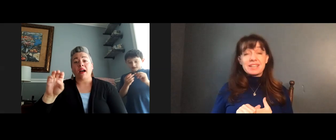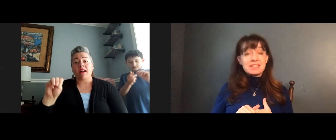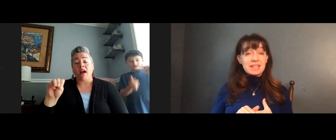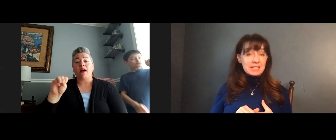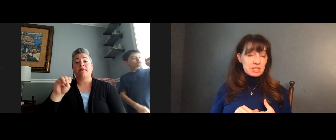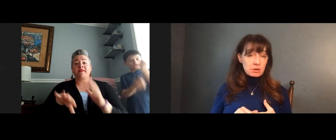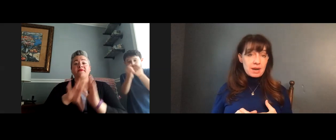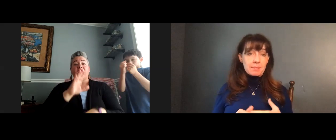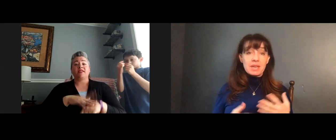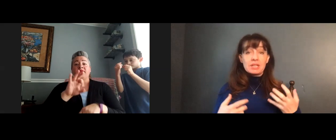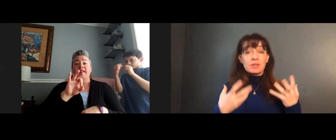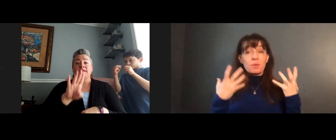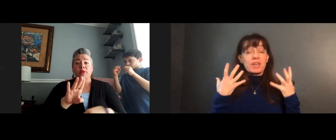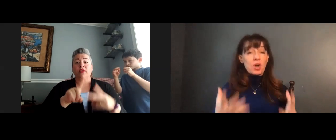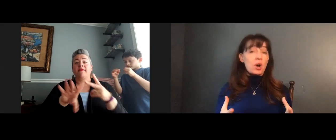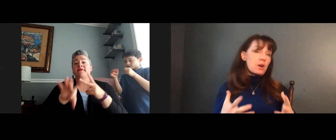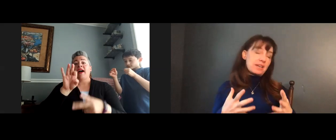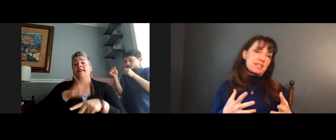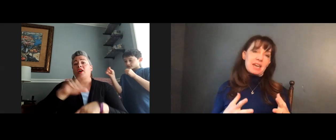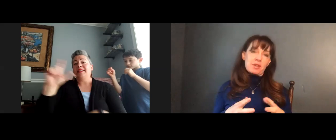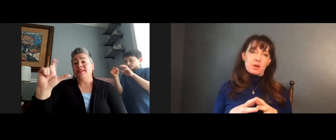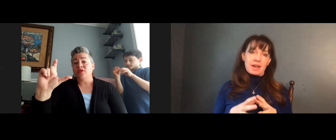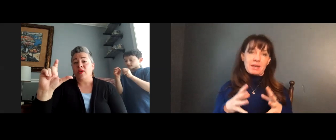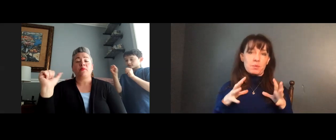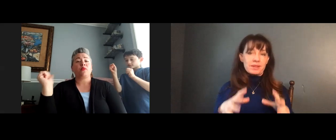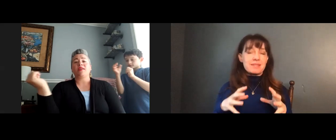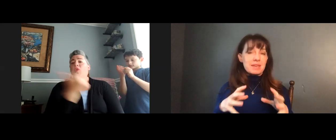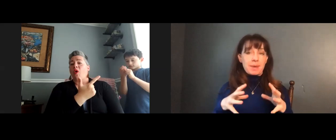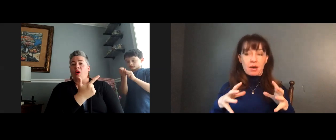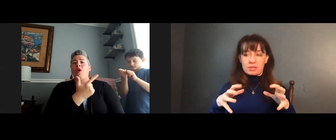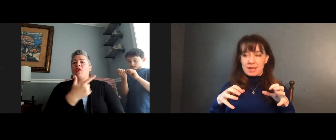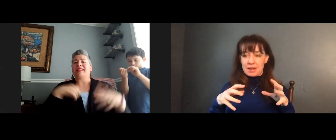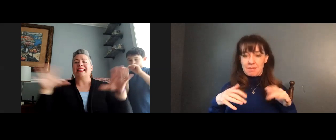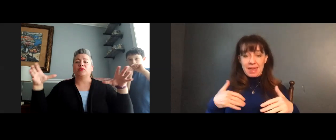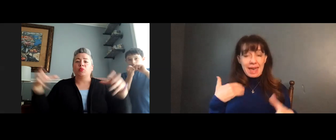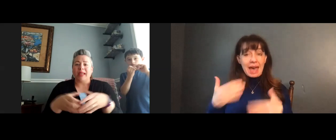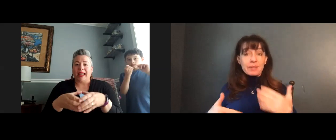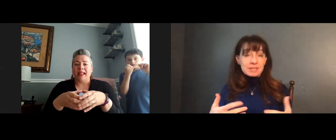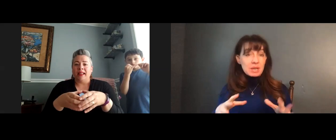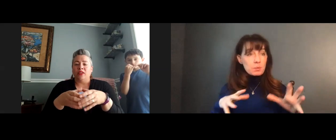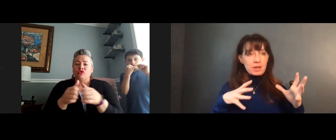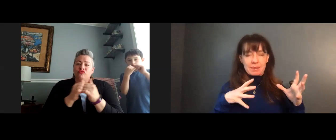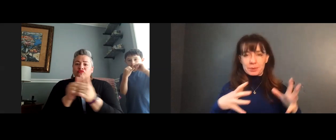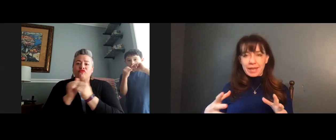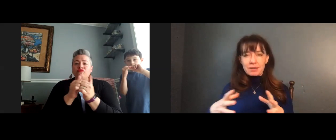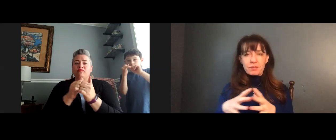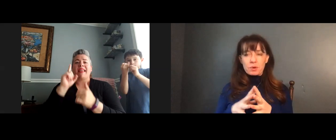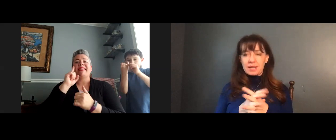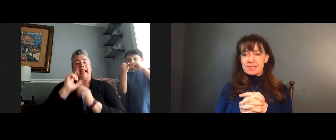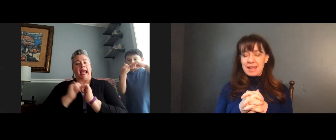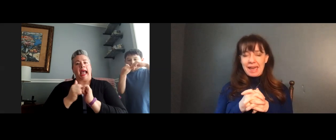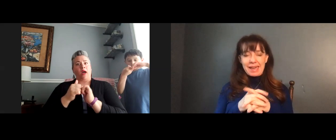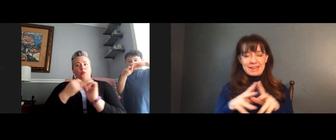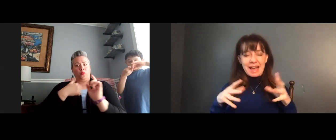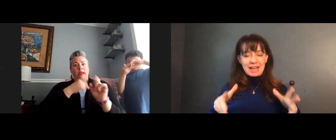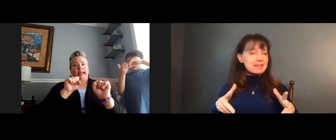find us on instagram so that we can all get together and really think about um how this is going to work and plan for